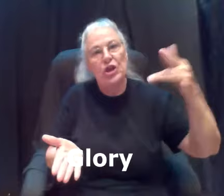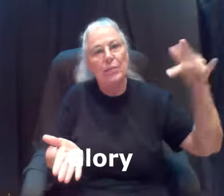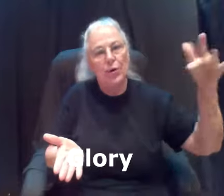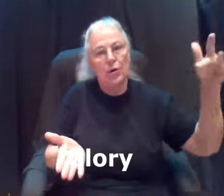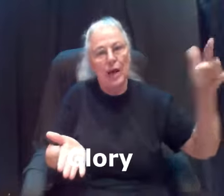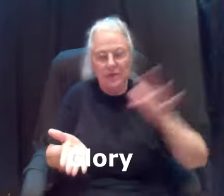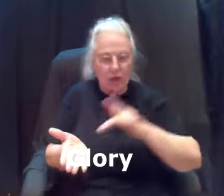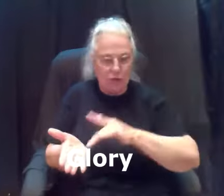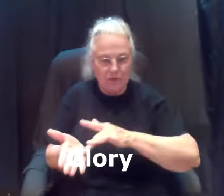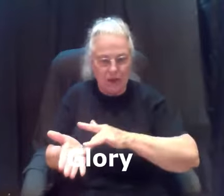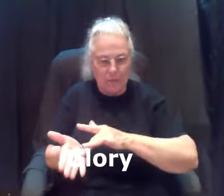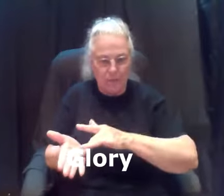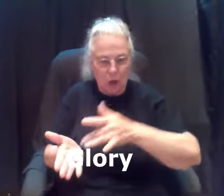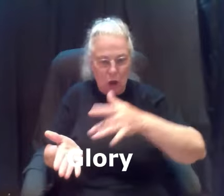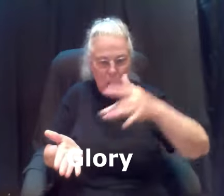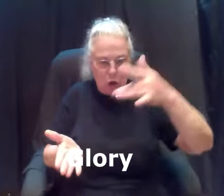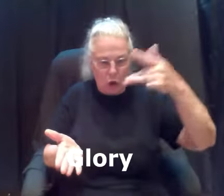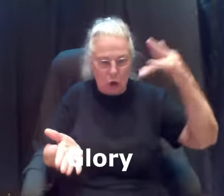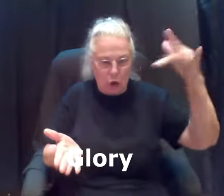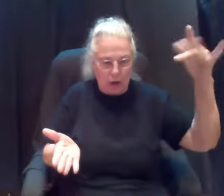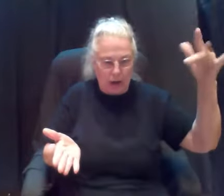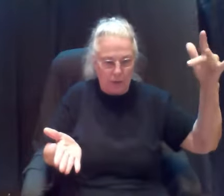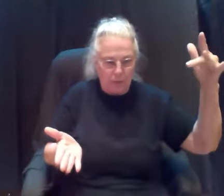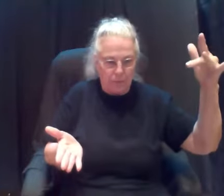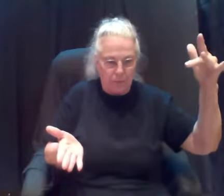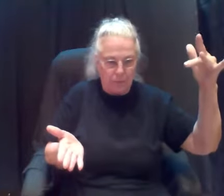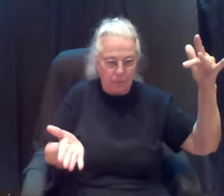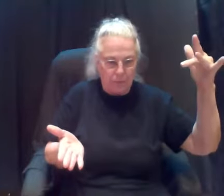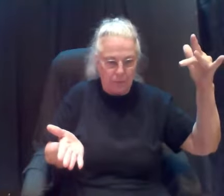shimmer as it goes up. Glory.